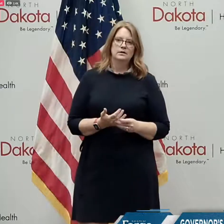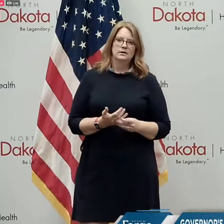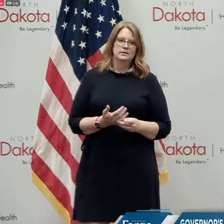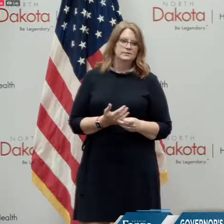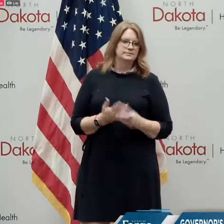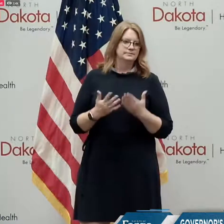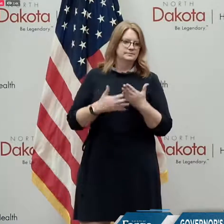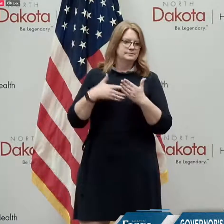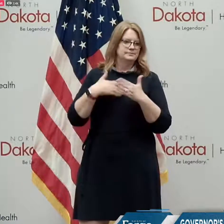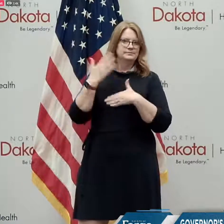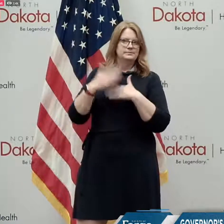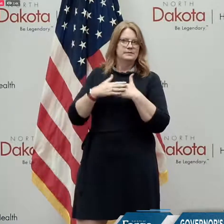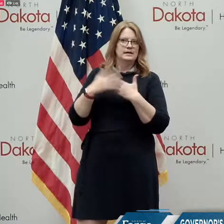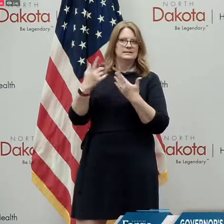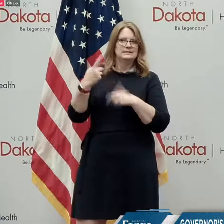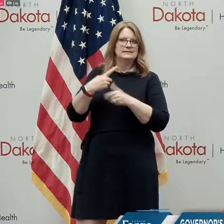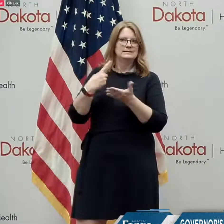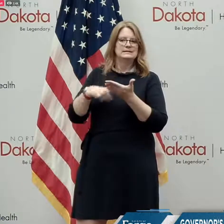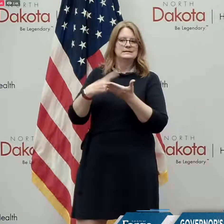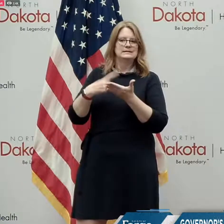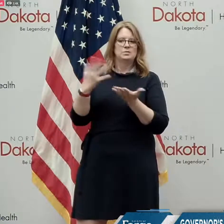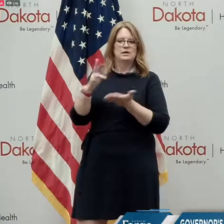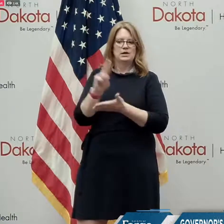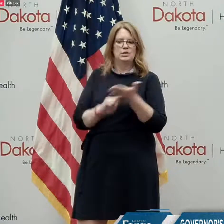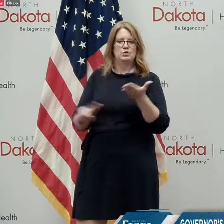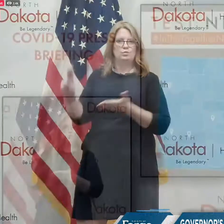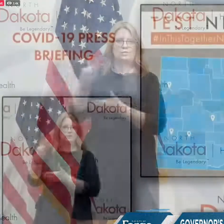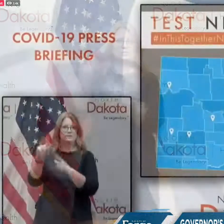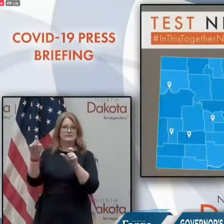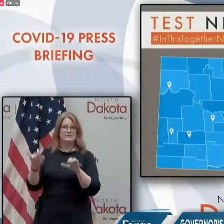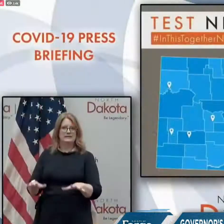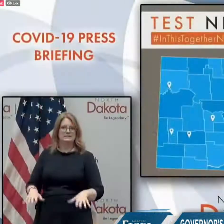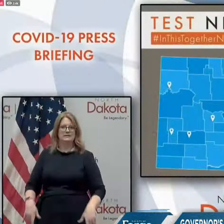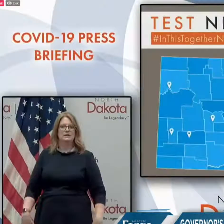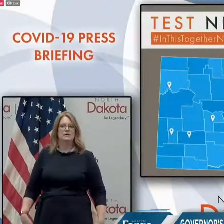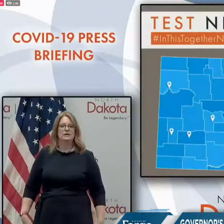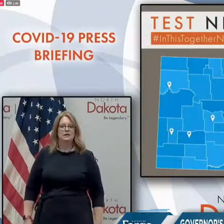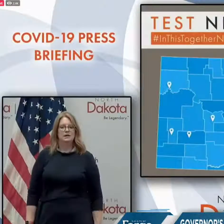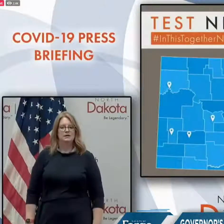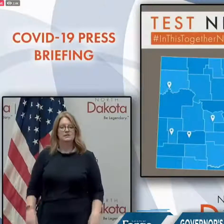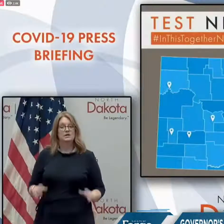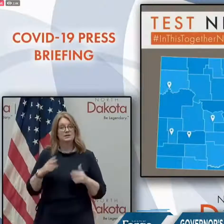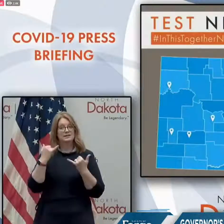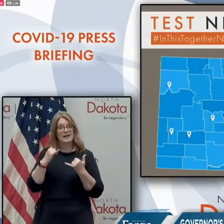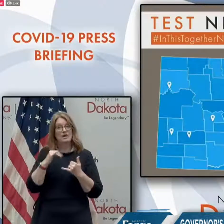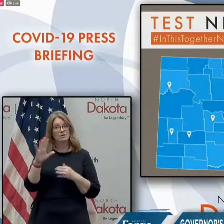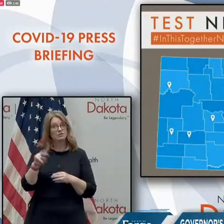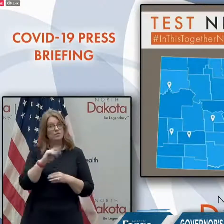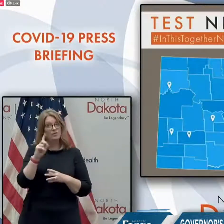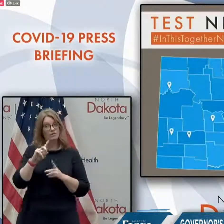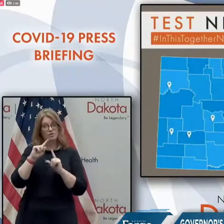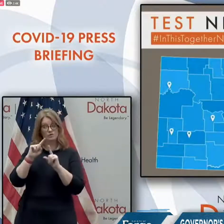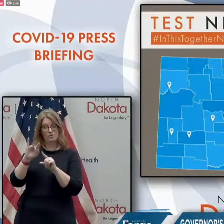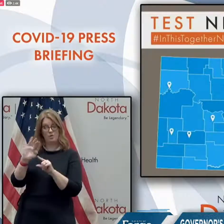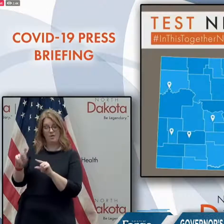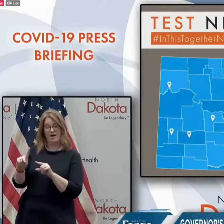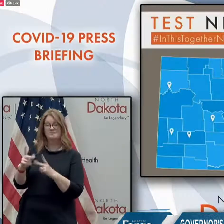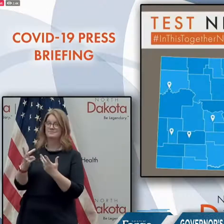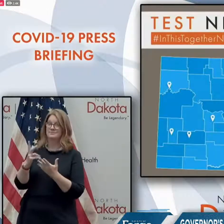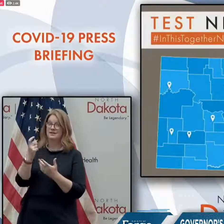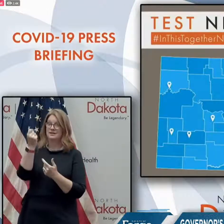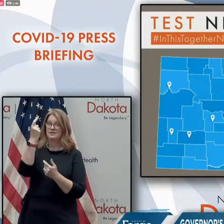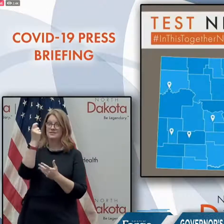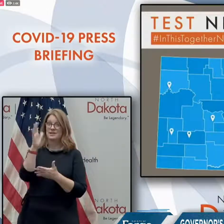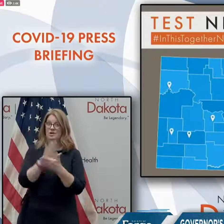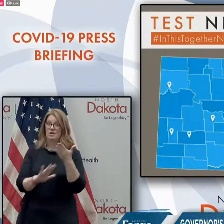we're going to talk about university testing. And as North Dakota students head back, not just to K12, but college students are also around